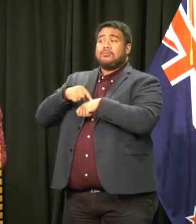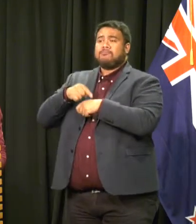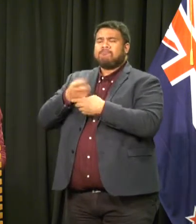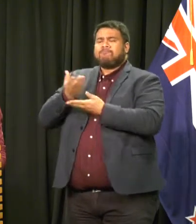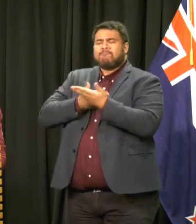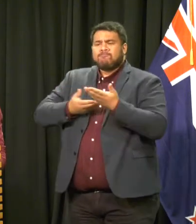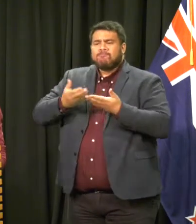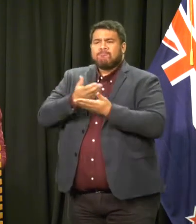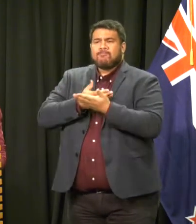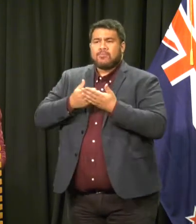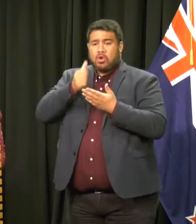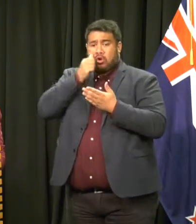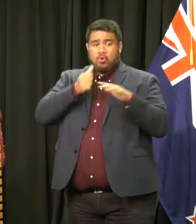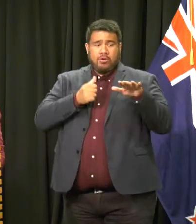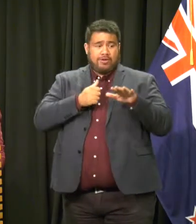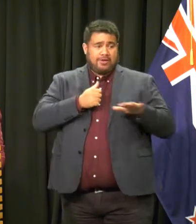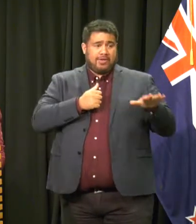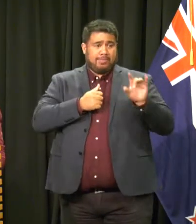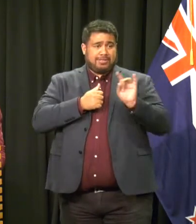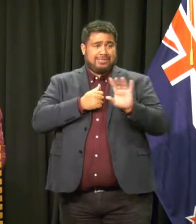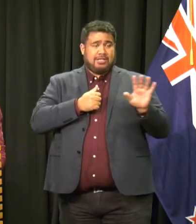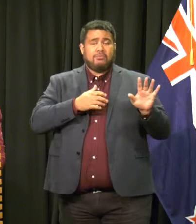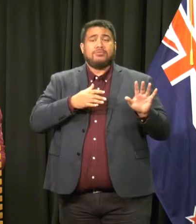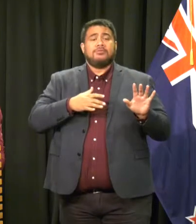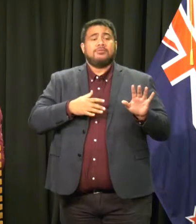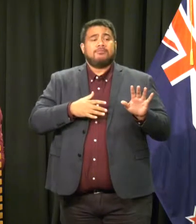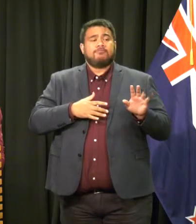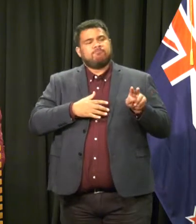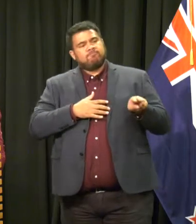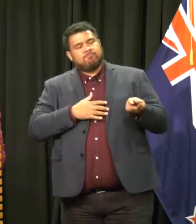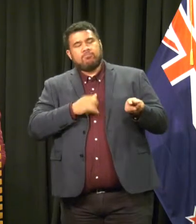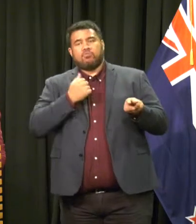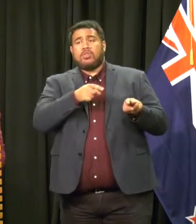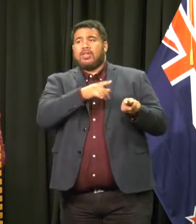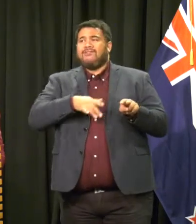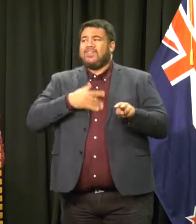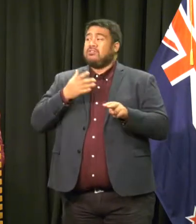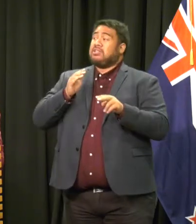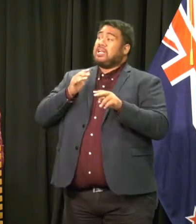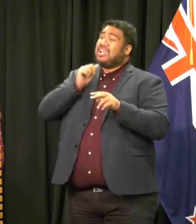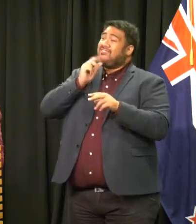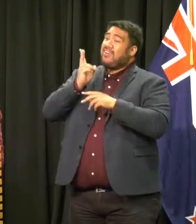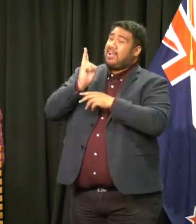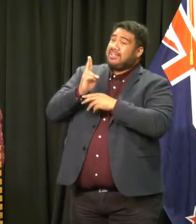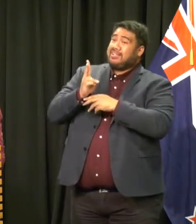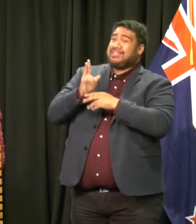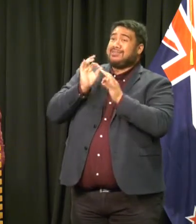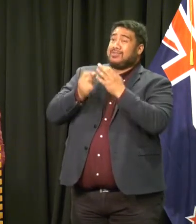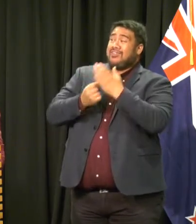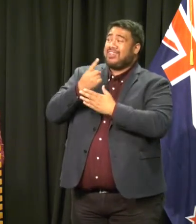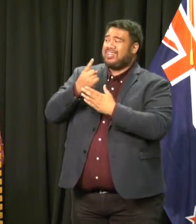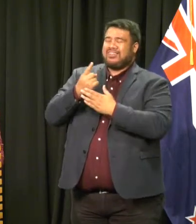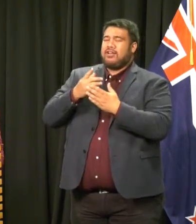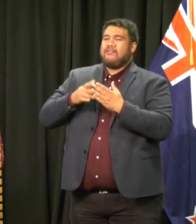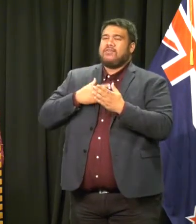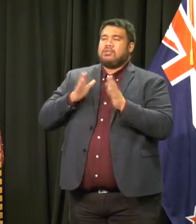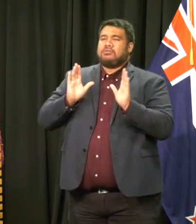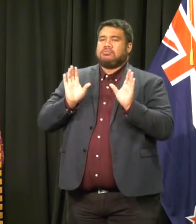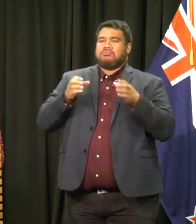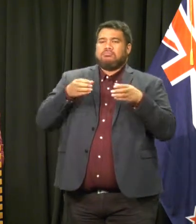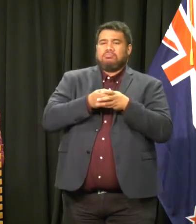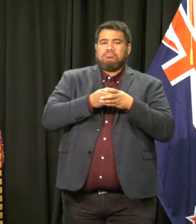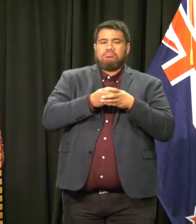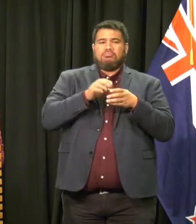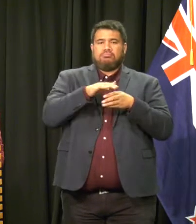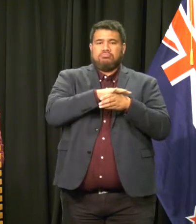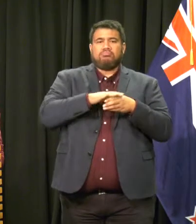the view of the families seemed to be that in the future it would make sense to keep it at that point as something that they